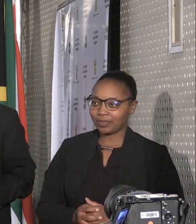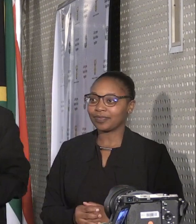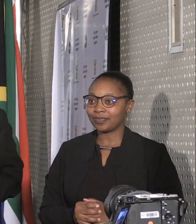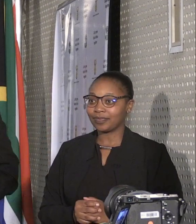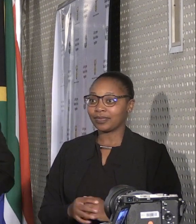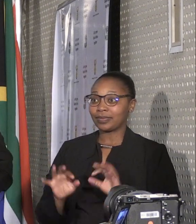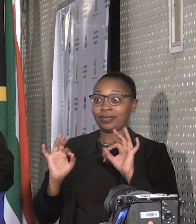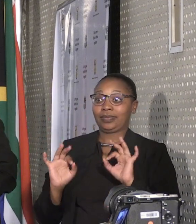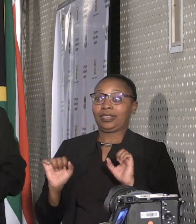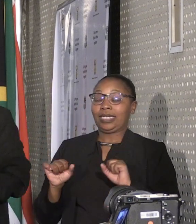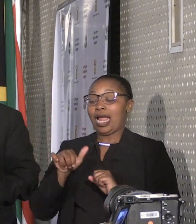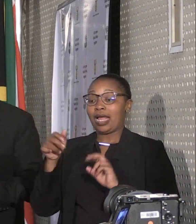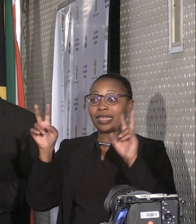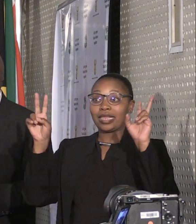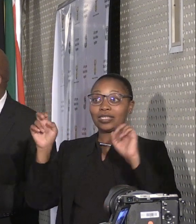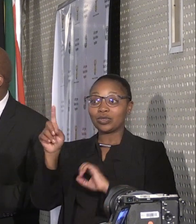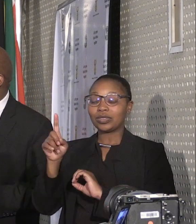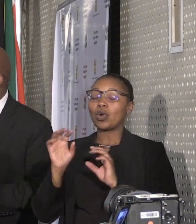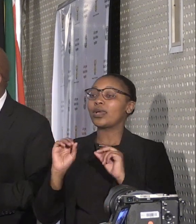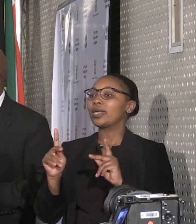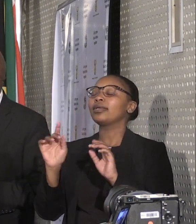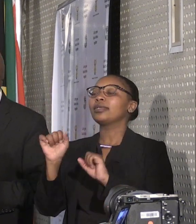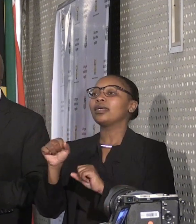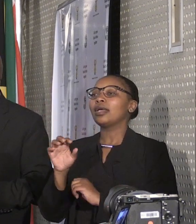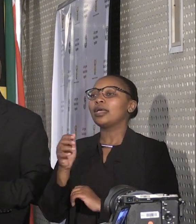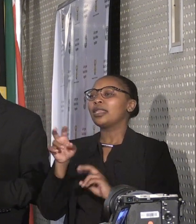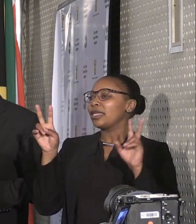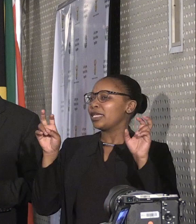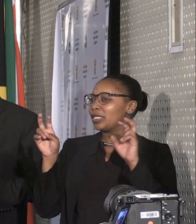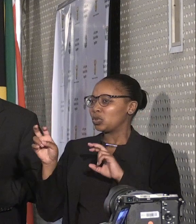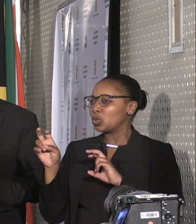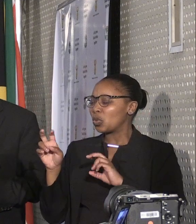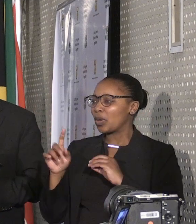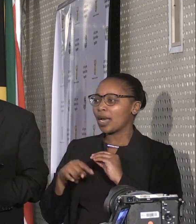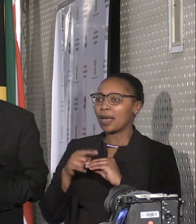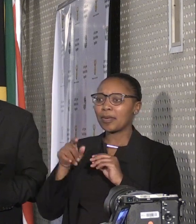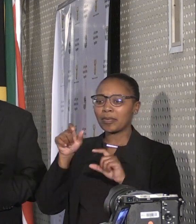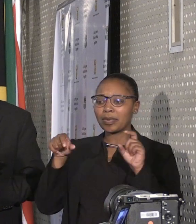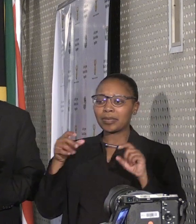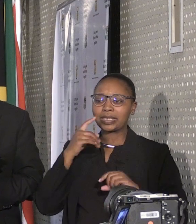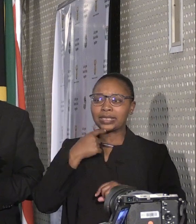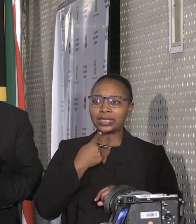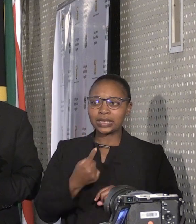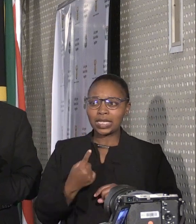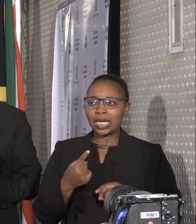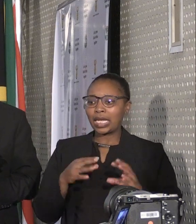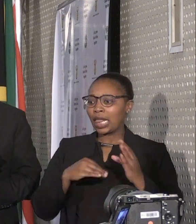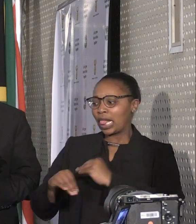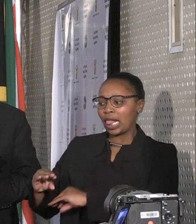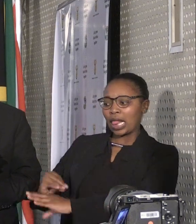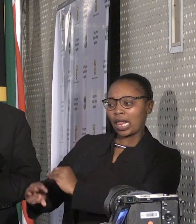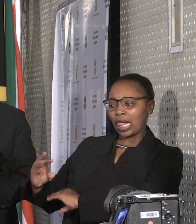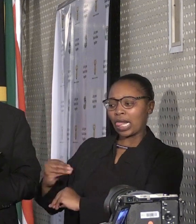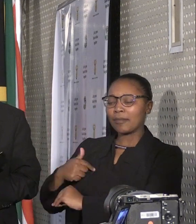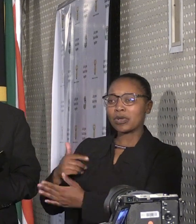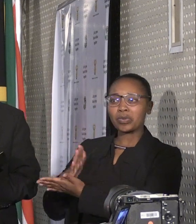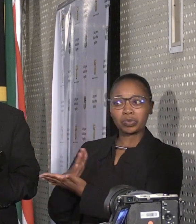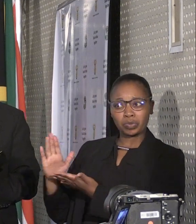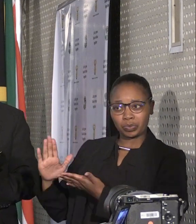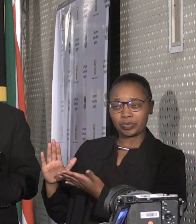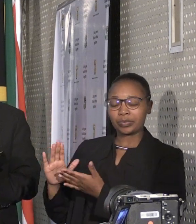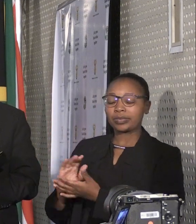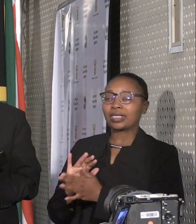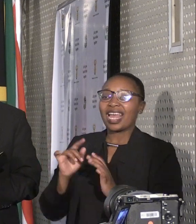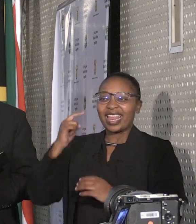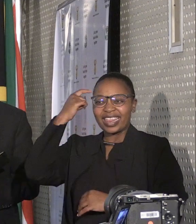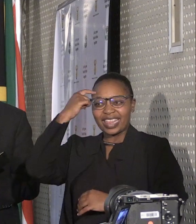okay, I also want to dismiss this myth. I think maybe because of the manner we run things, the manner we manage things,